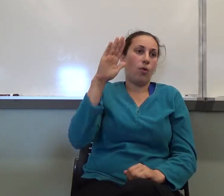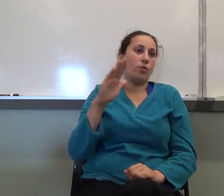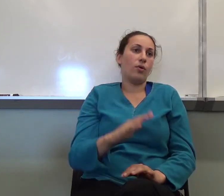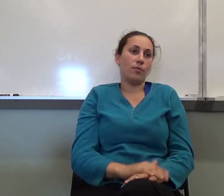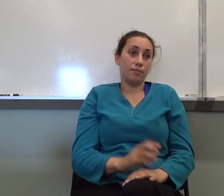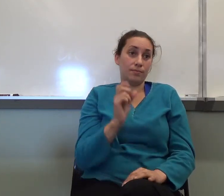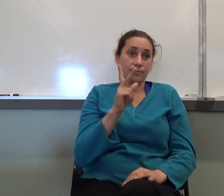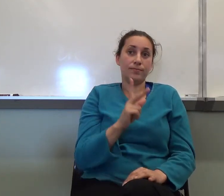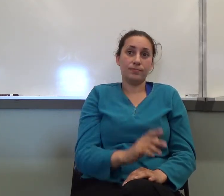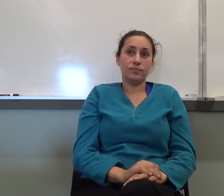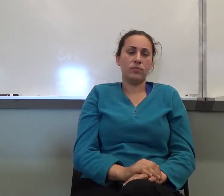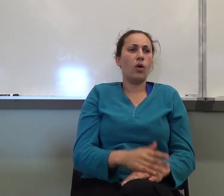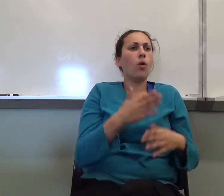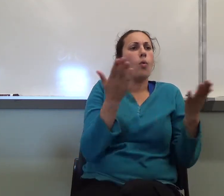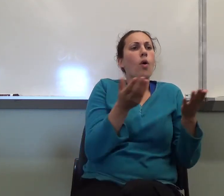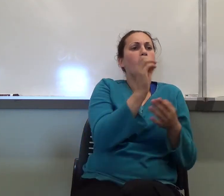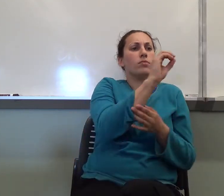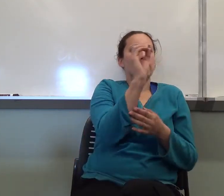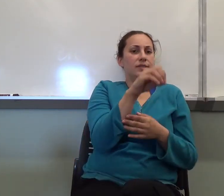What percent